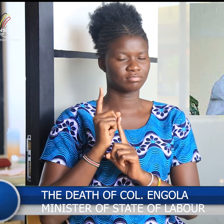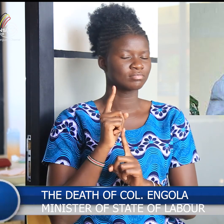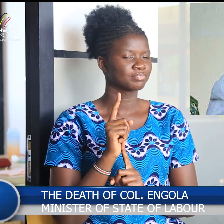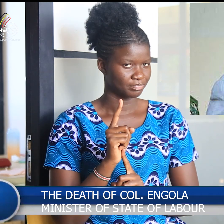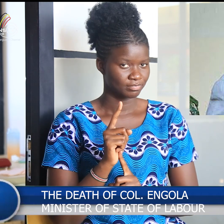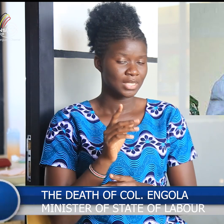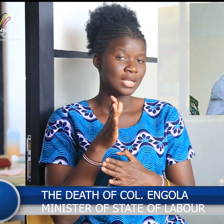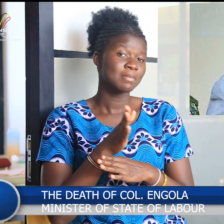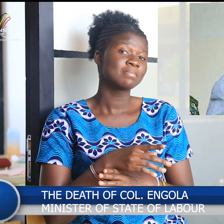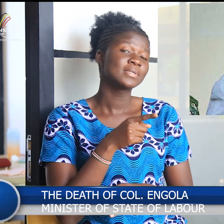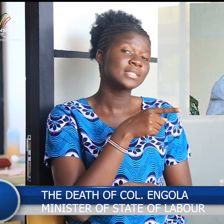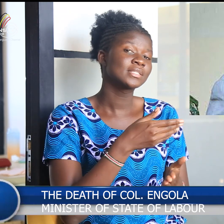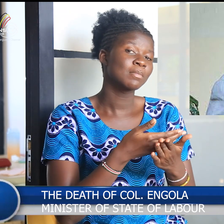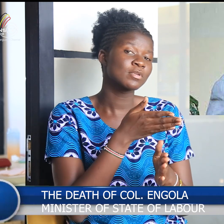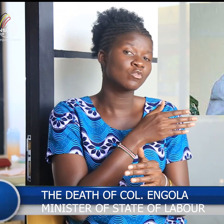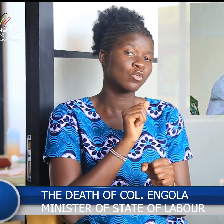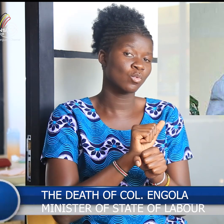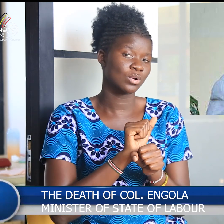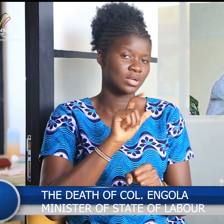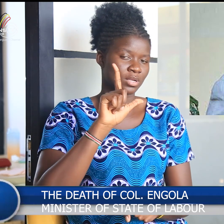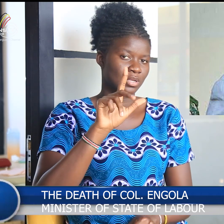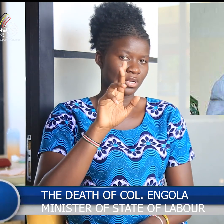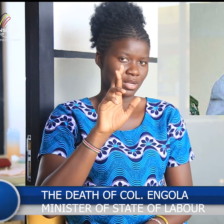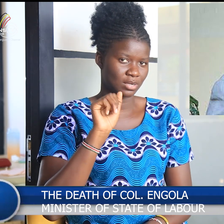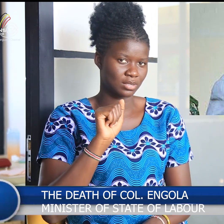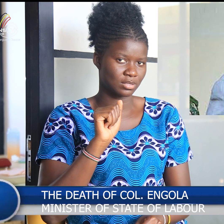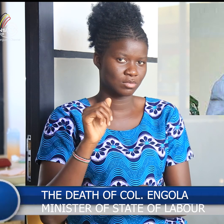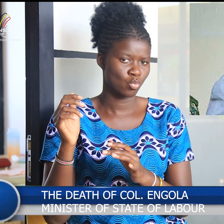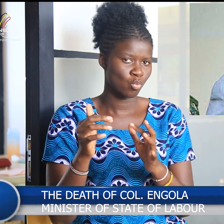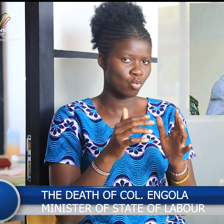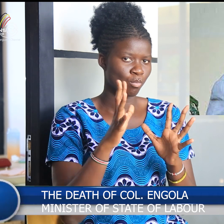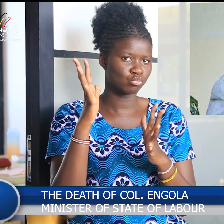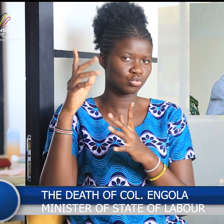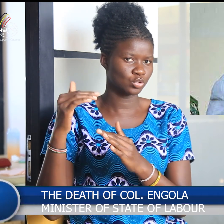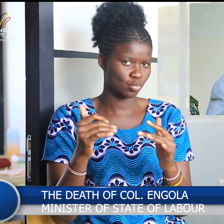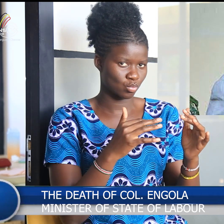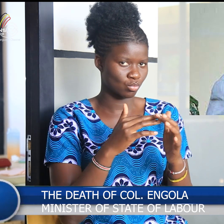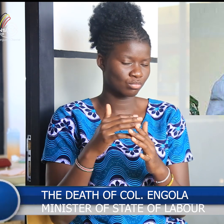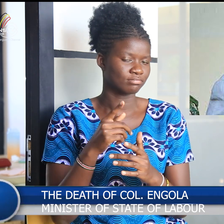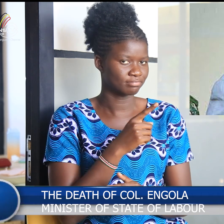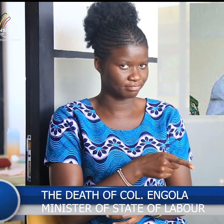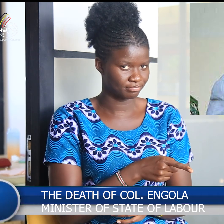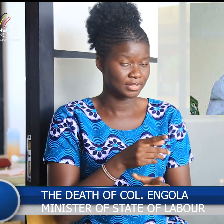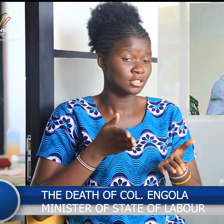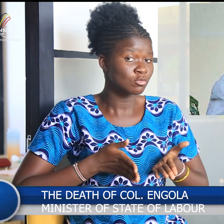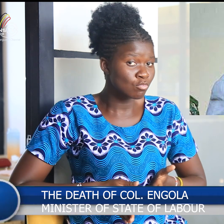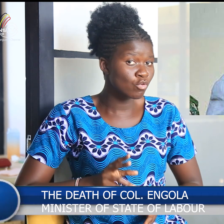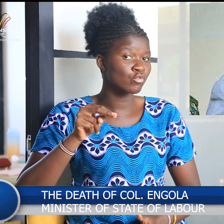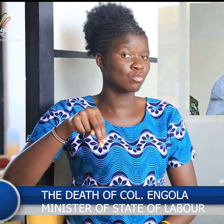The bodyguard who was working close with the Lieutenant Engola was among the people who fought the LRA in